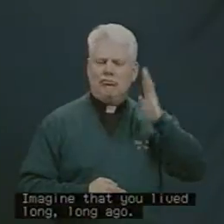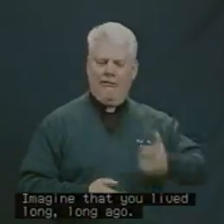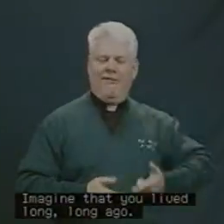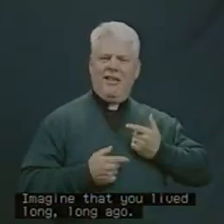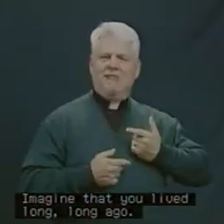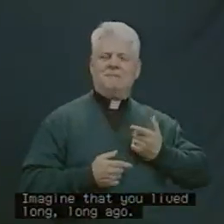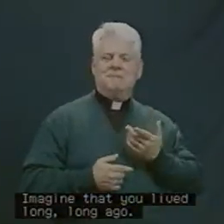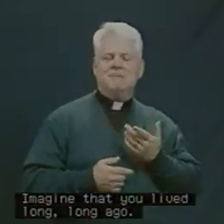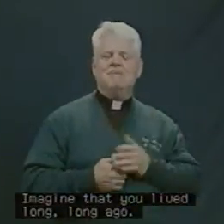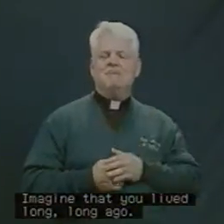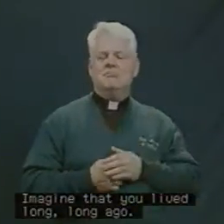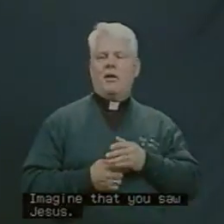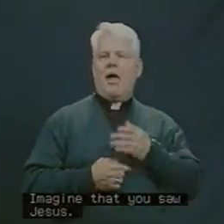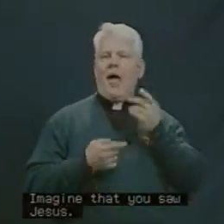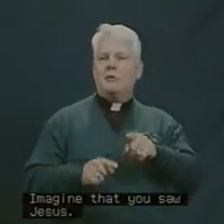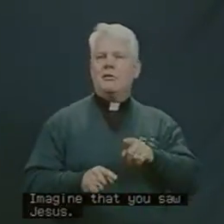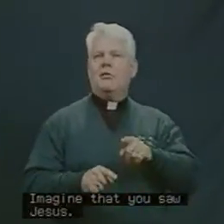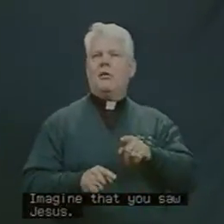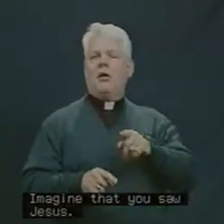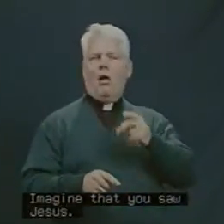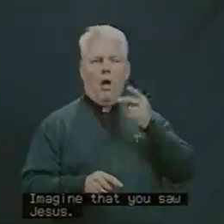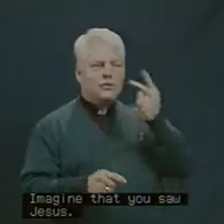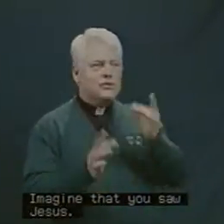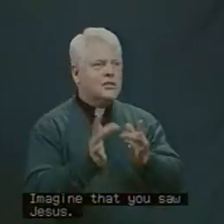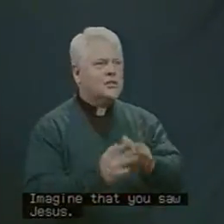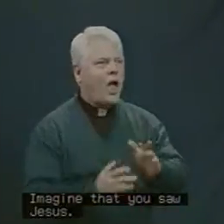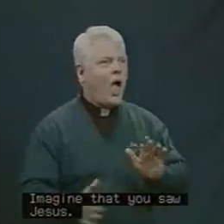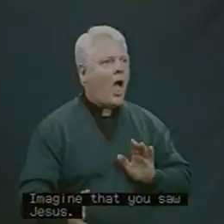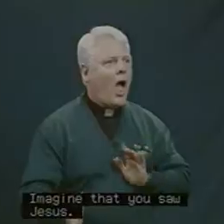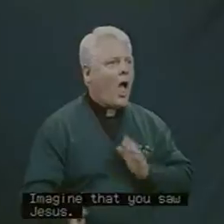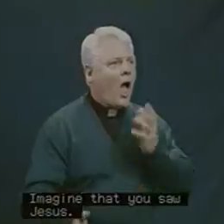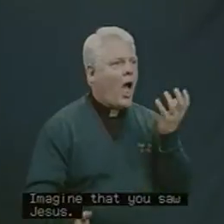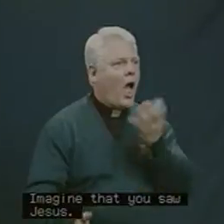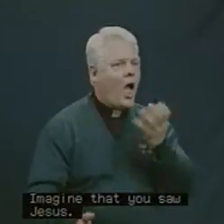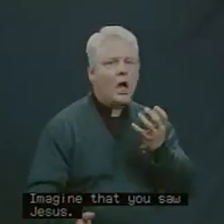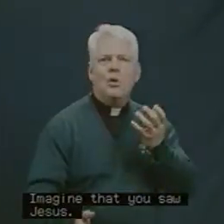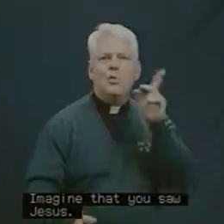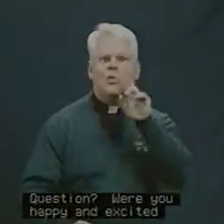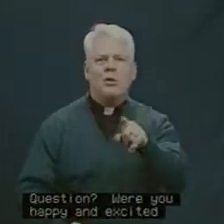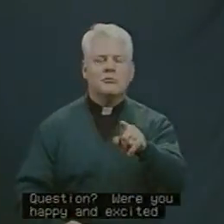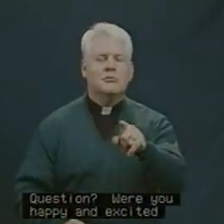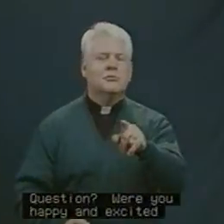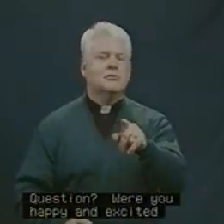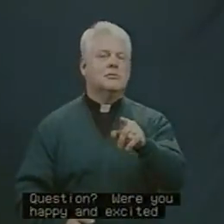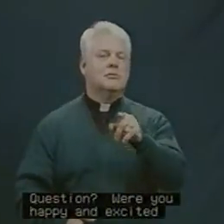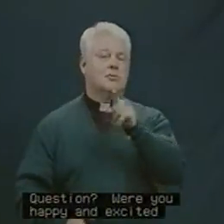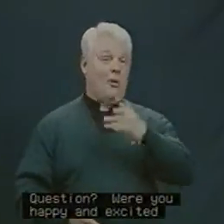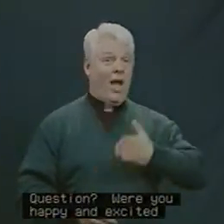lived long, long ago. Imagine that you saw Jesus. Question.